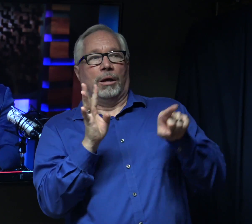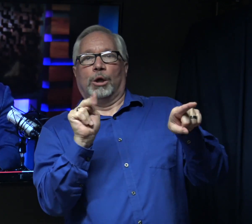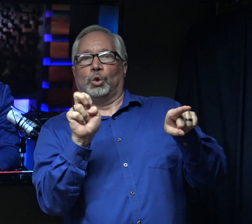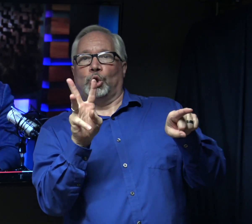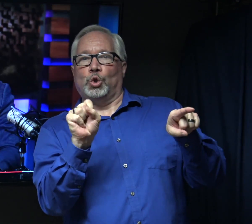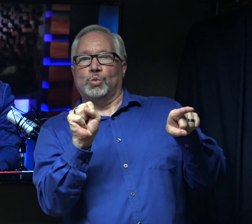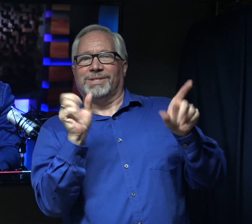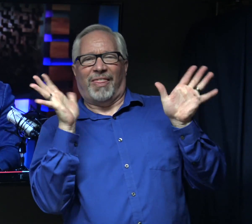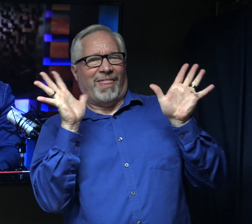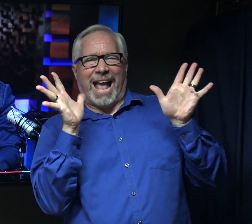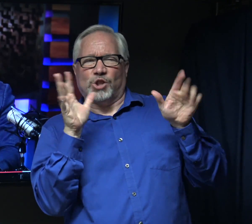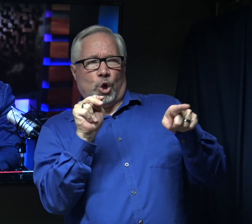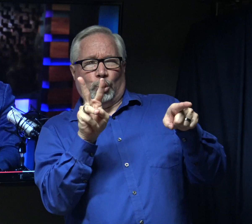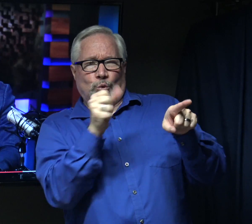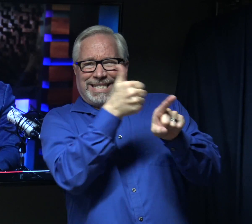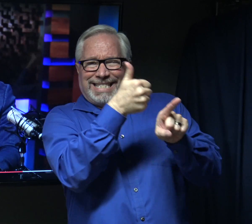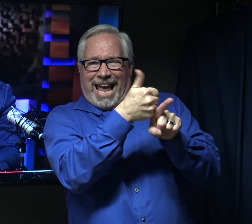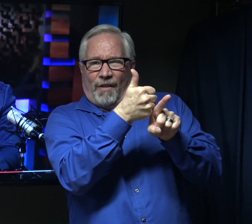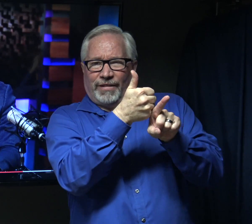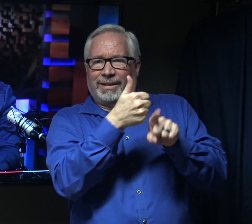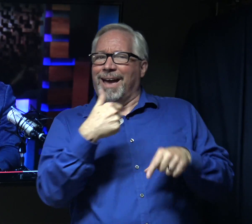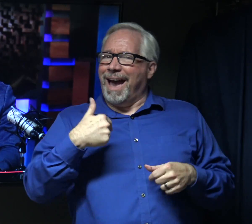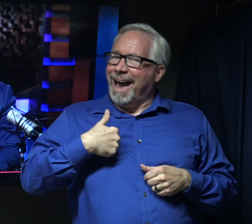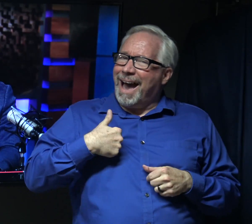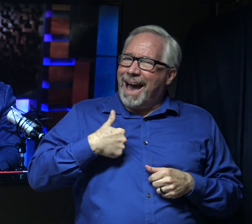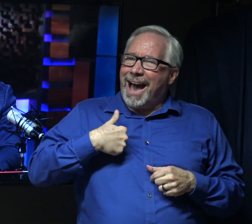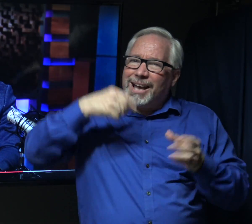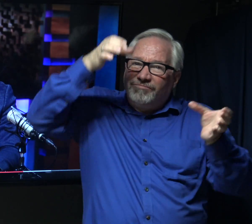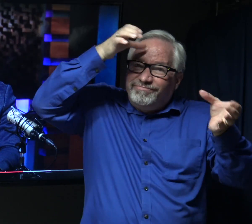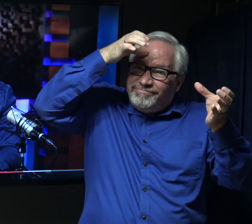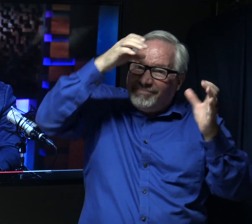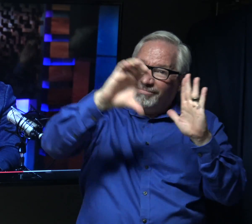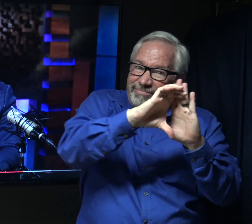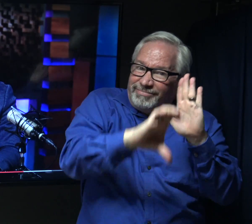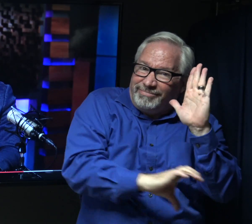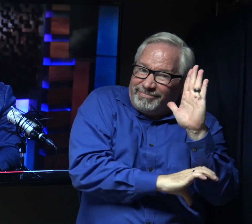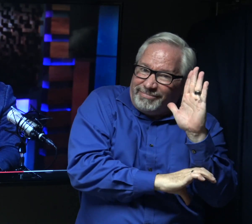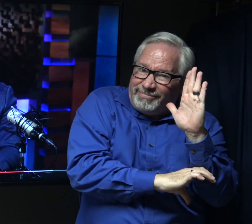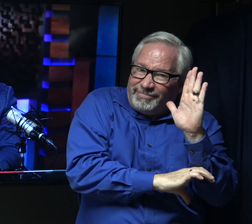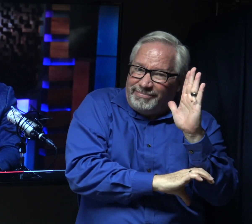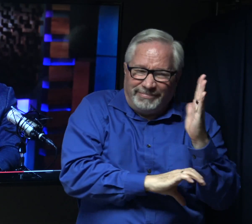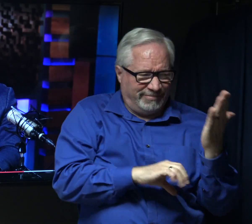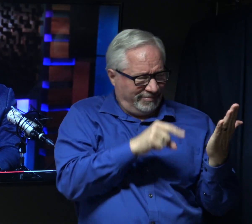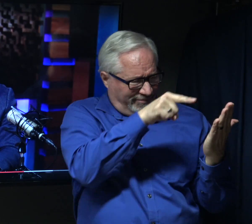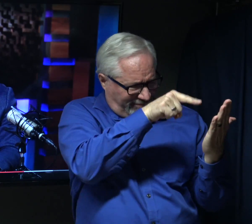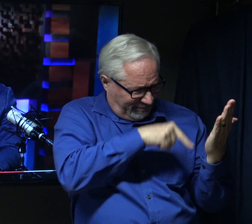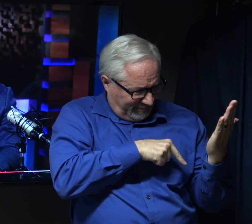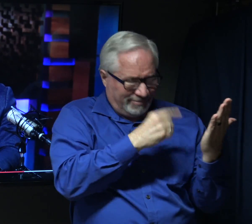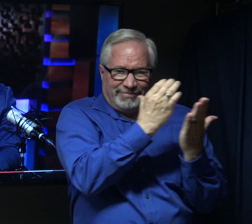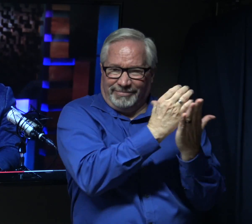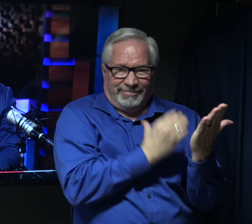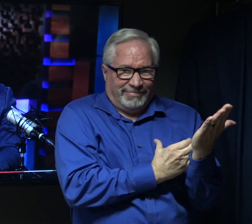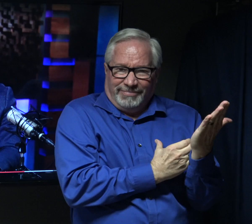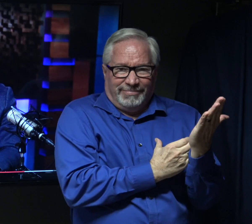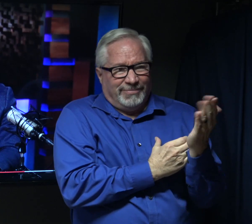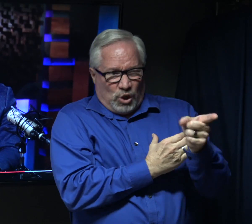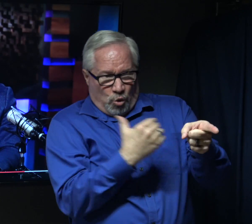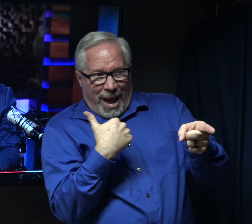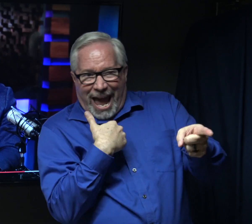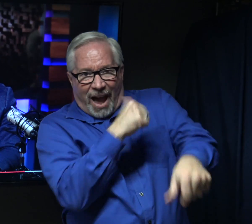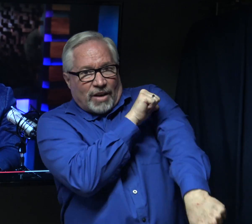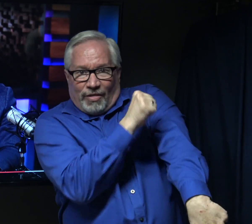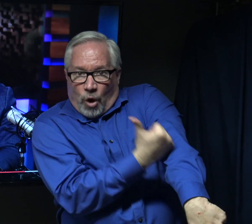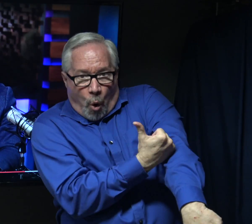election. I'm no constitutional scholar, but I don't see anywhere that the U.S. Constitution grants the